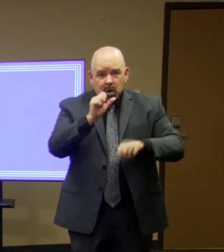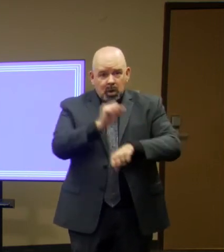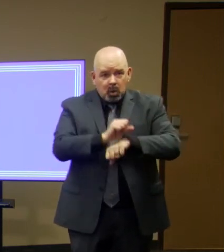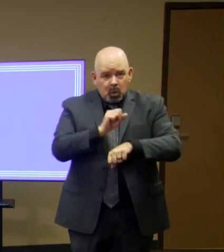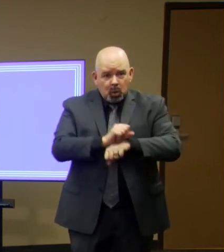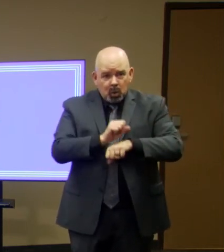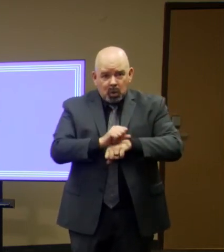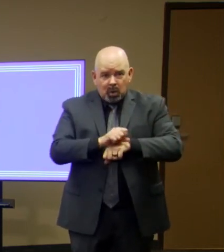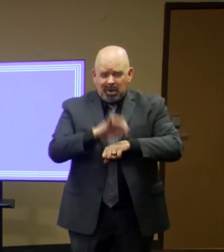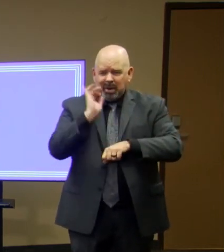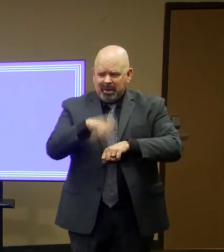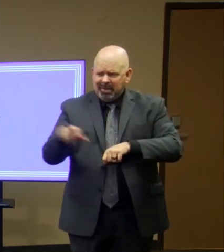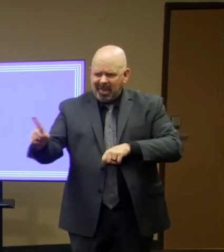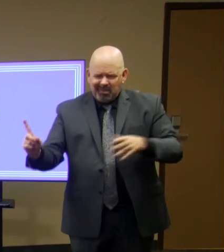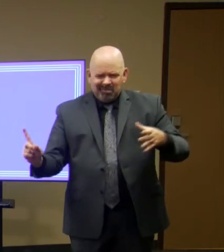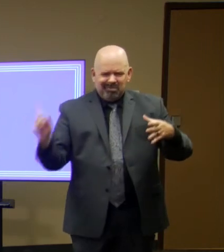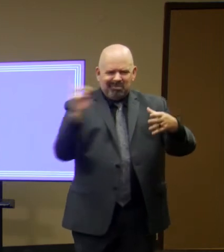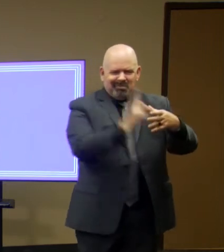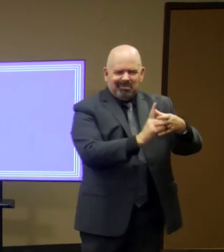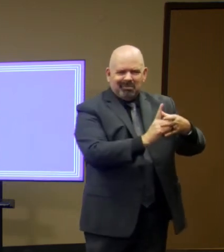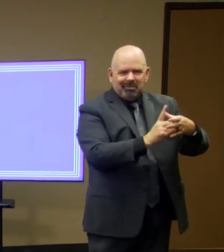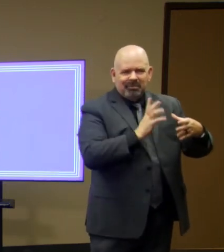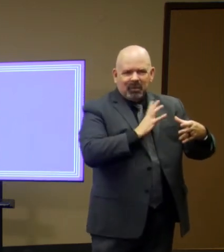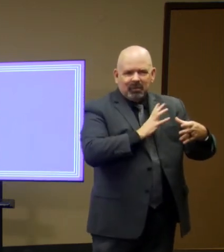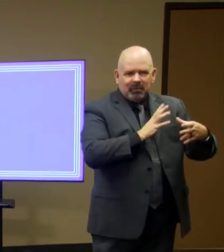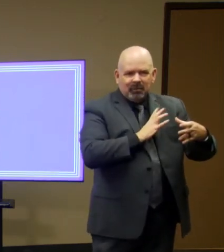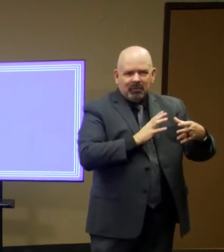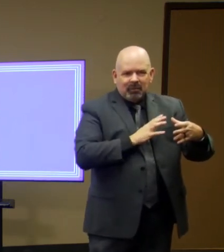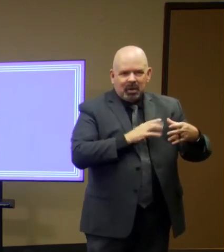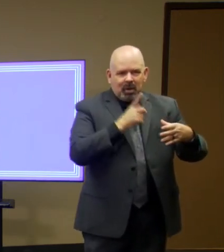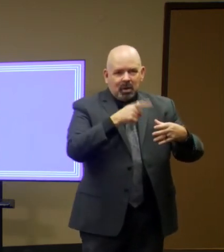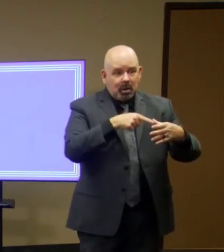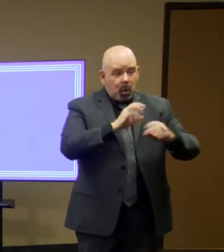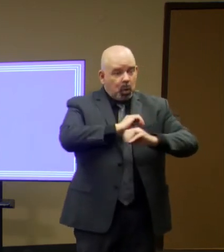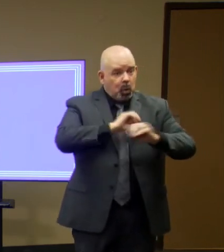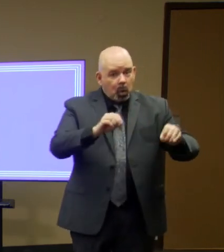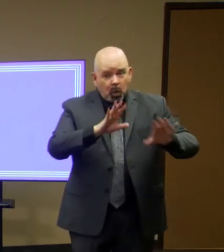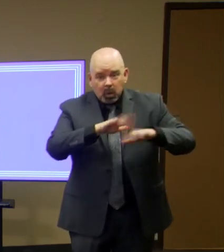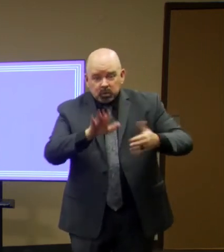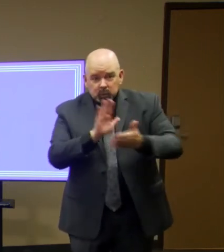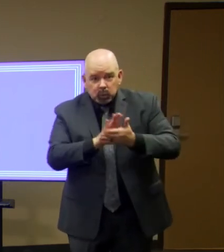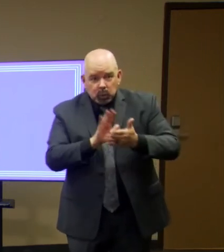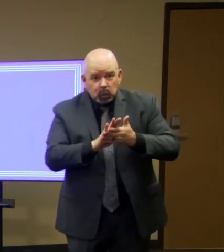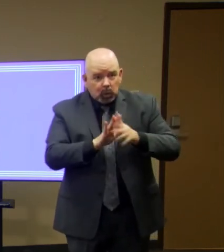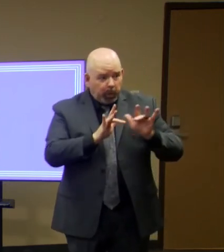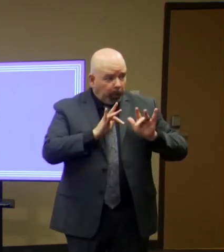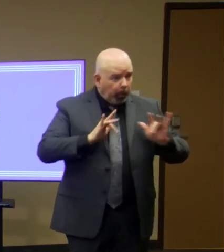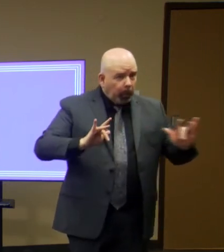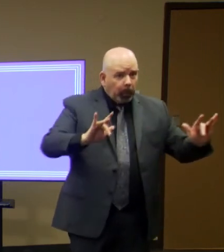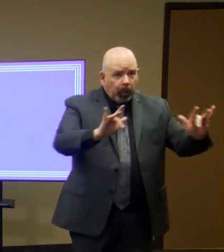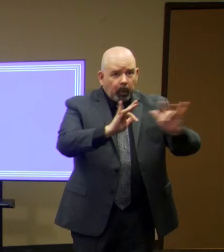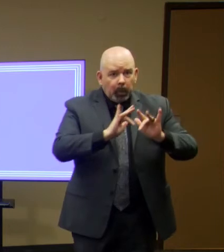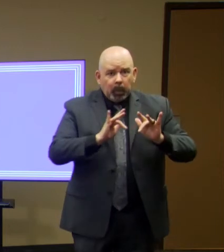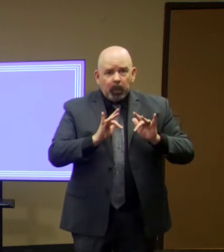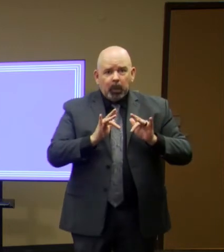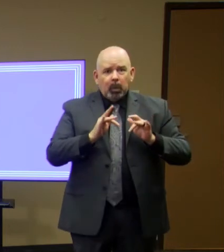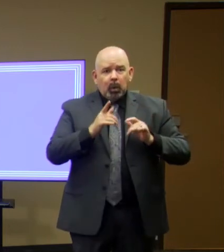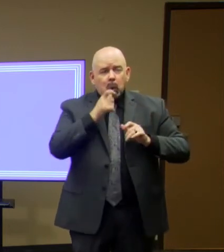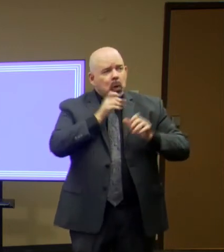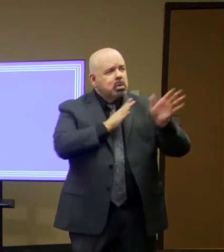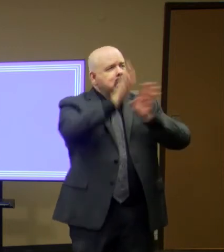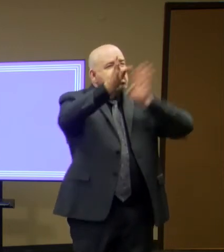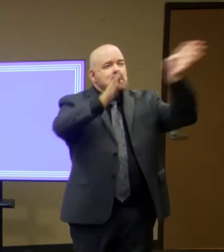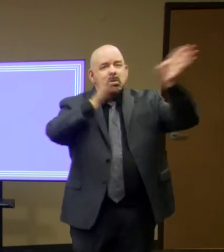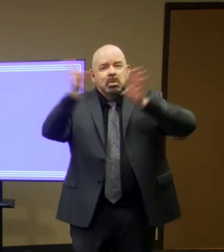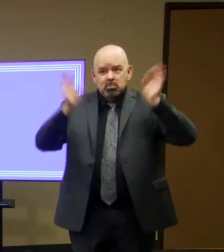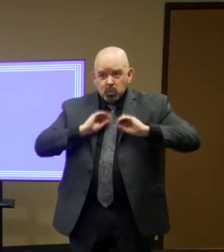don't have children that are visiting with friends and in extracurricular activities. So if the choice is between, and you know